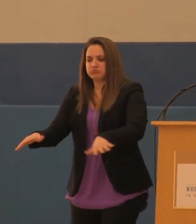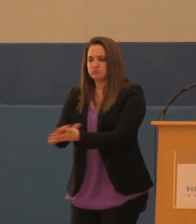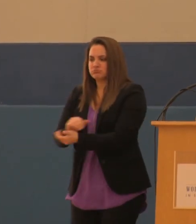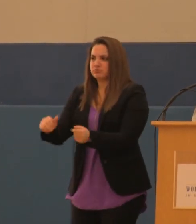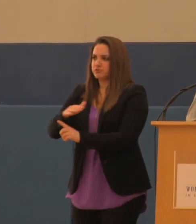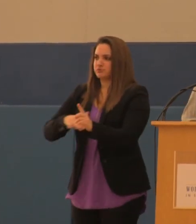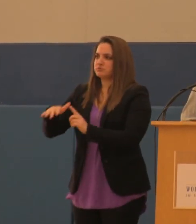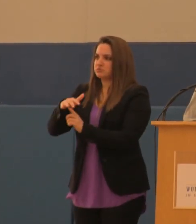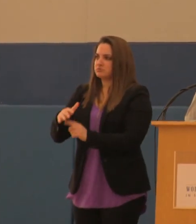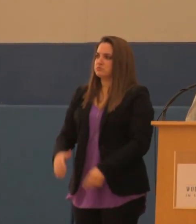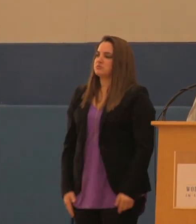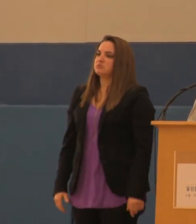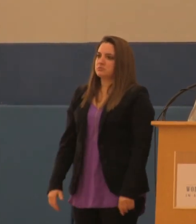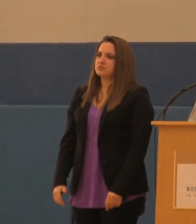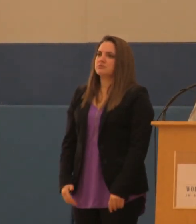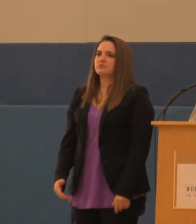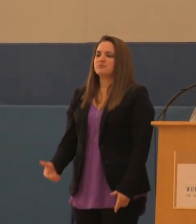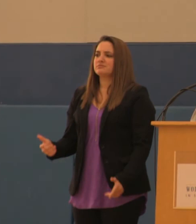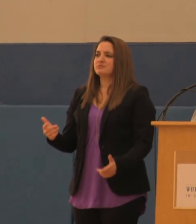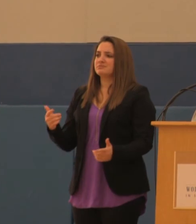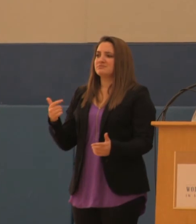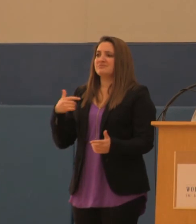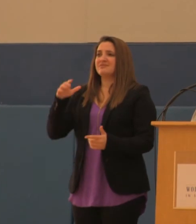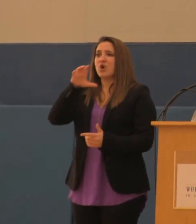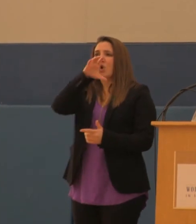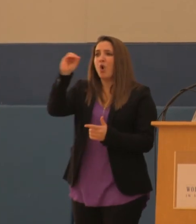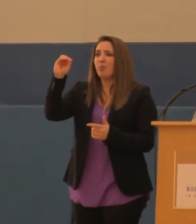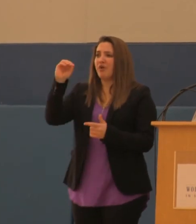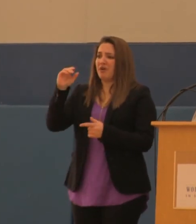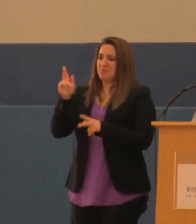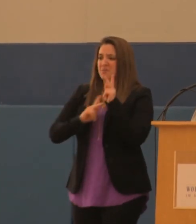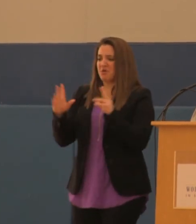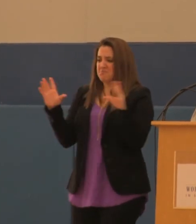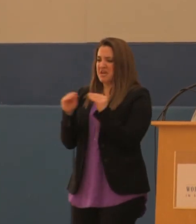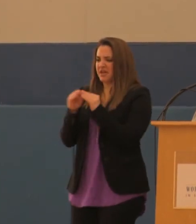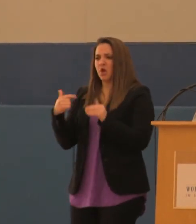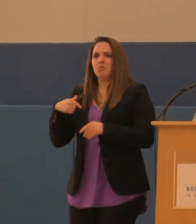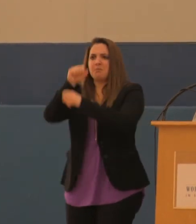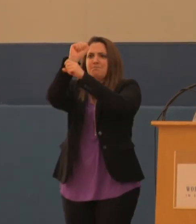so much more than any corporate boardroom. Oh, yeah!